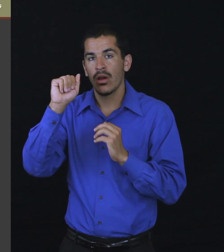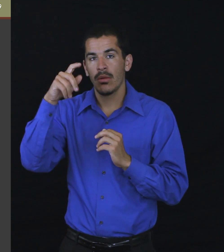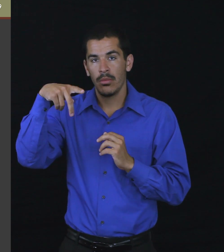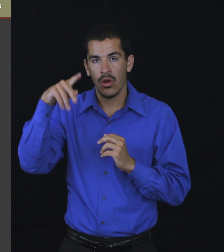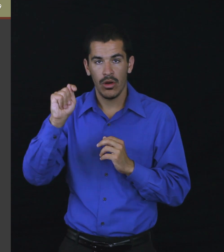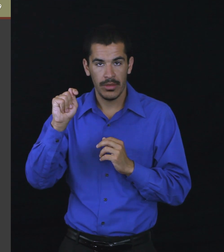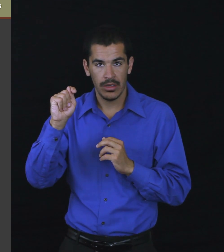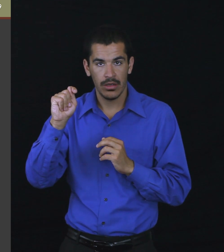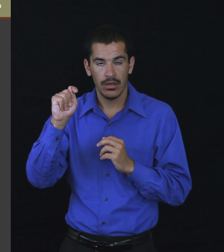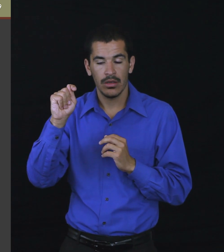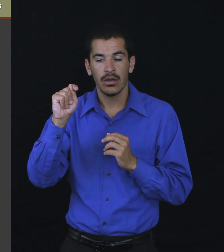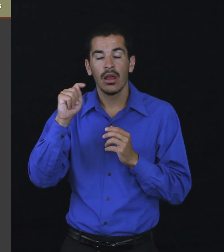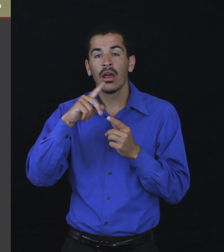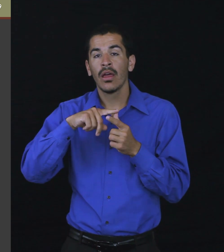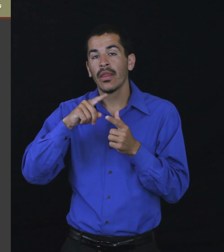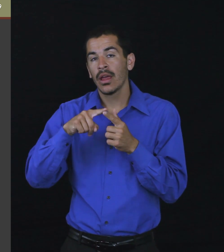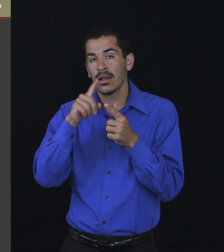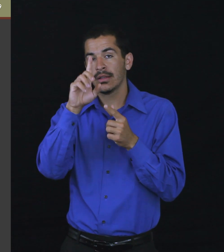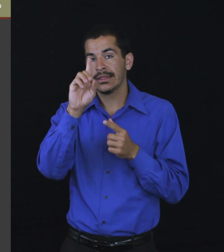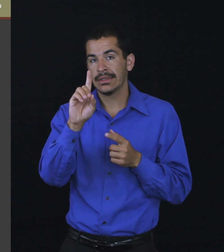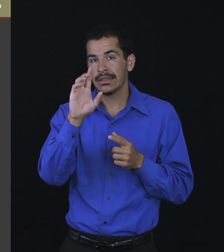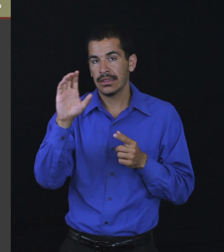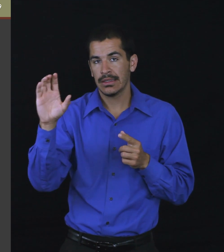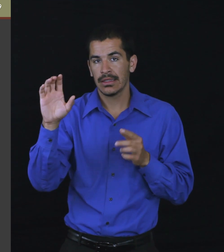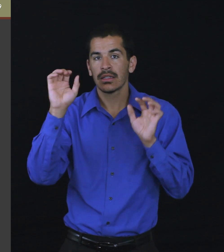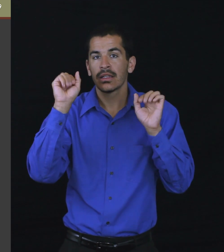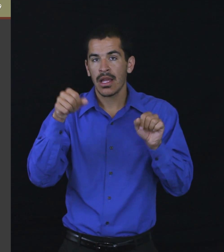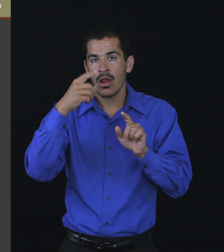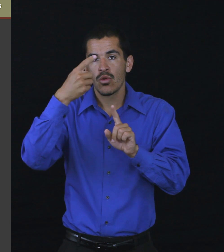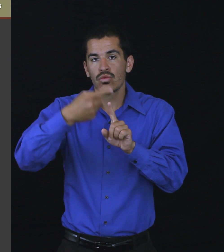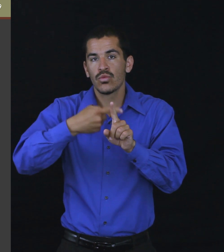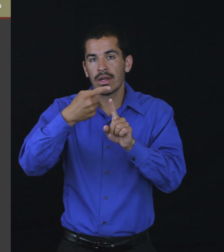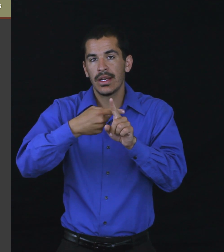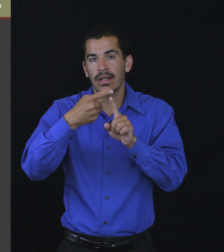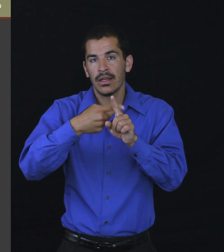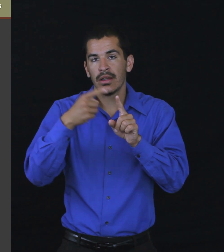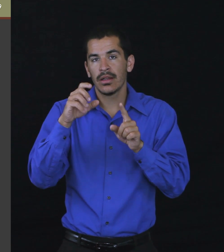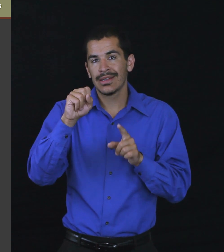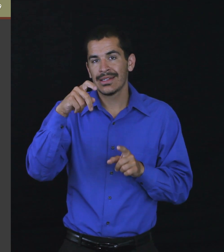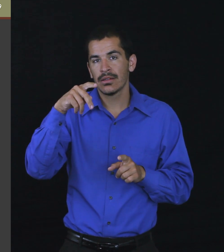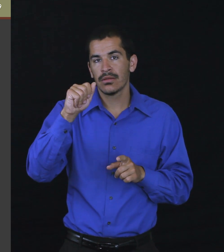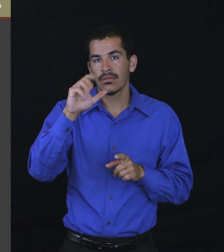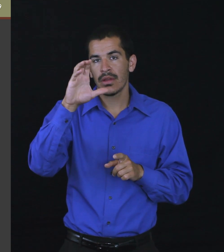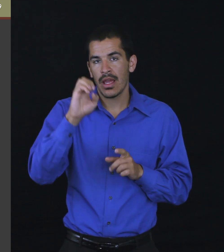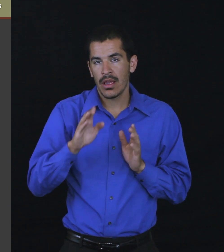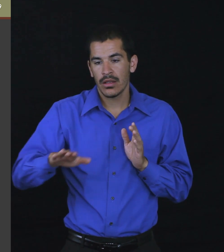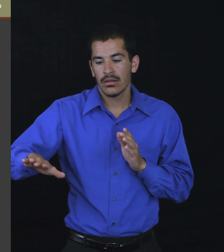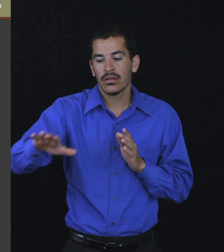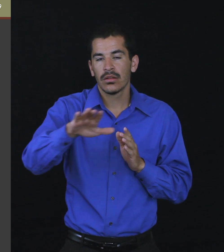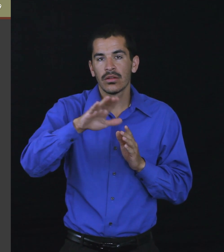DCC can rent space on the ground floor at a low cost.